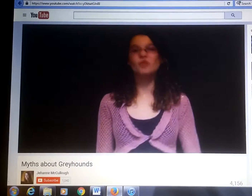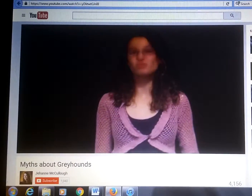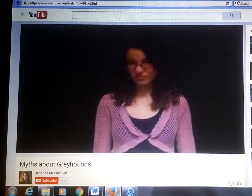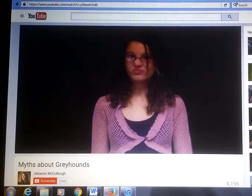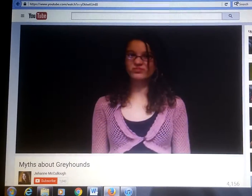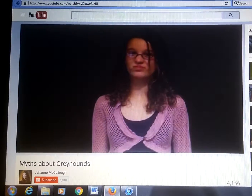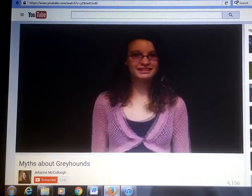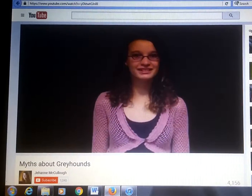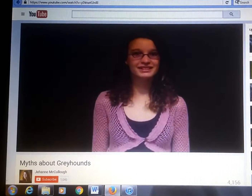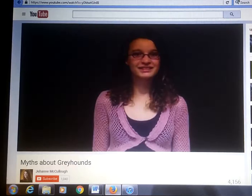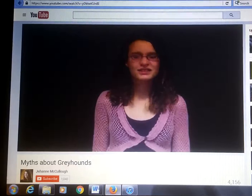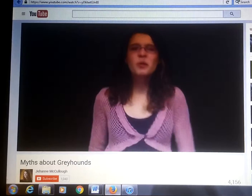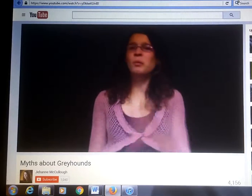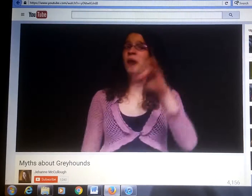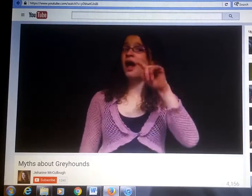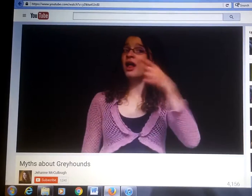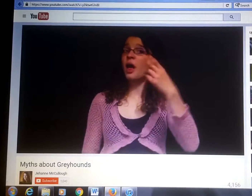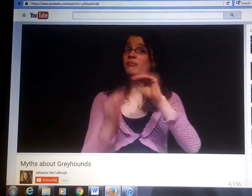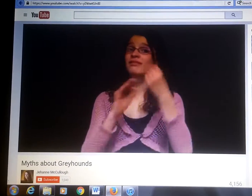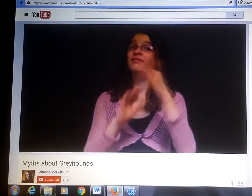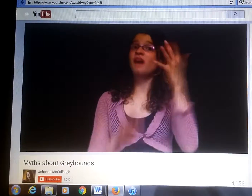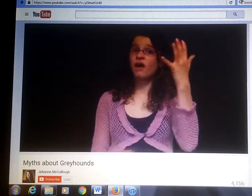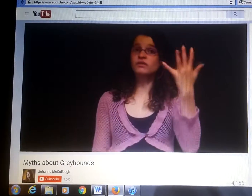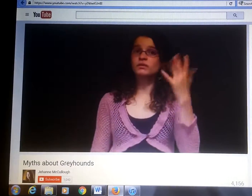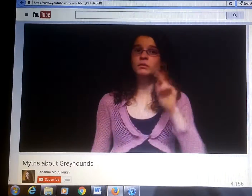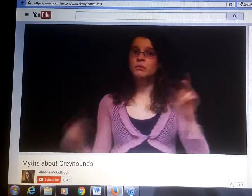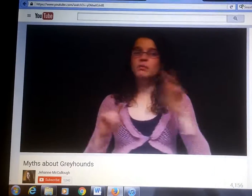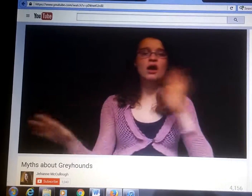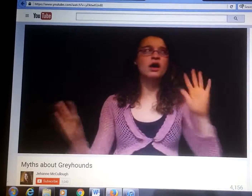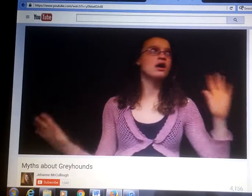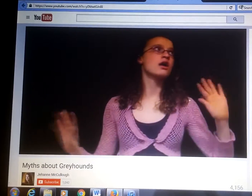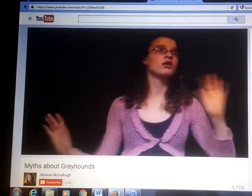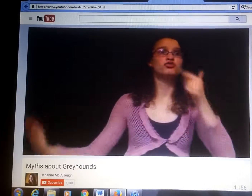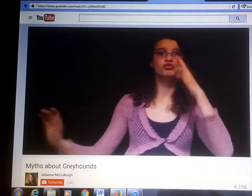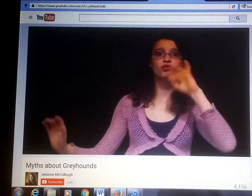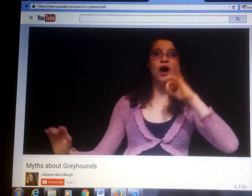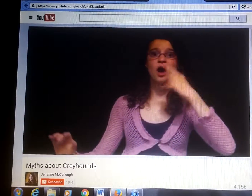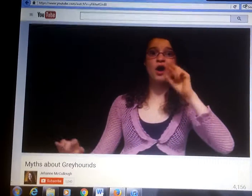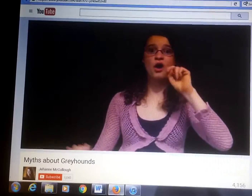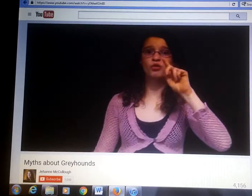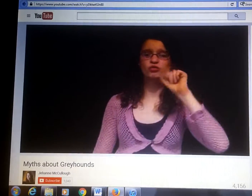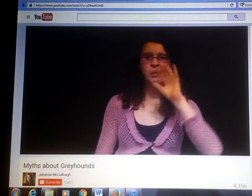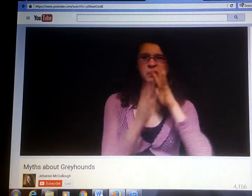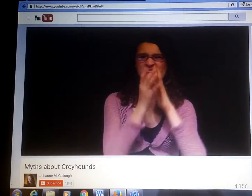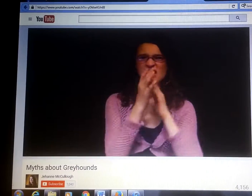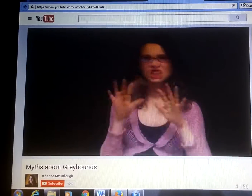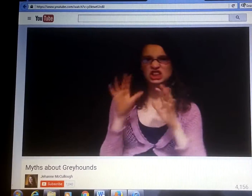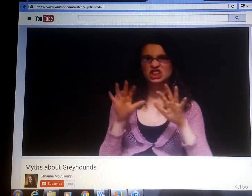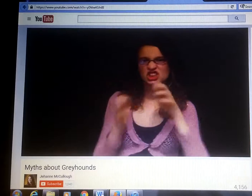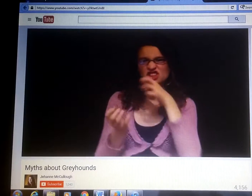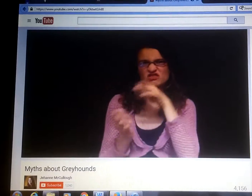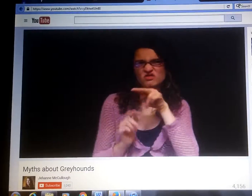to freeze outside, so they wear clothes. Myth number five is that people think that greyhounds